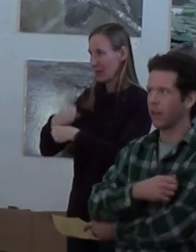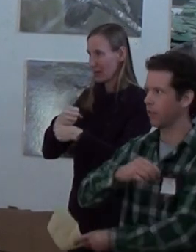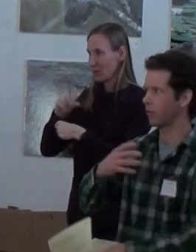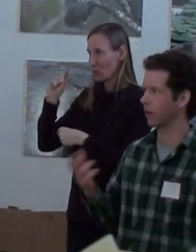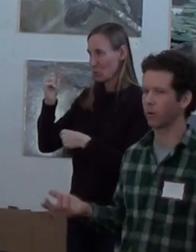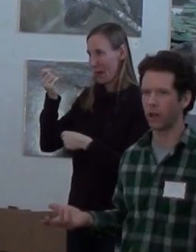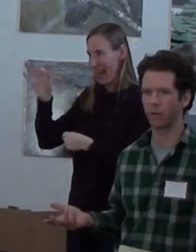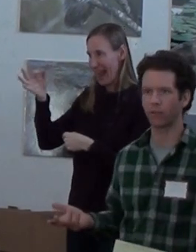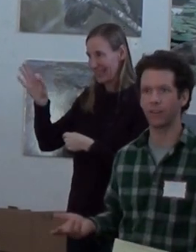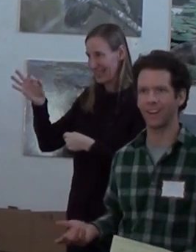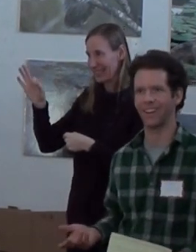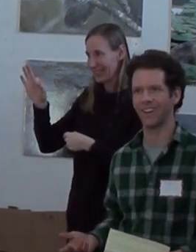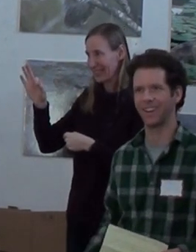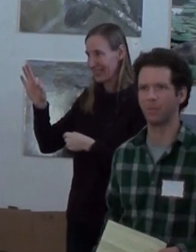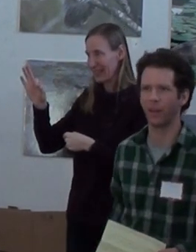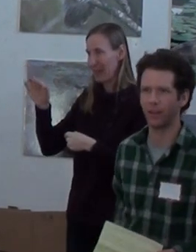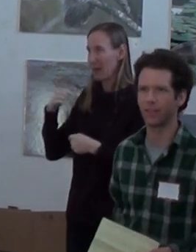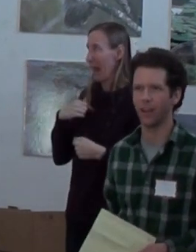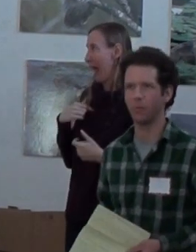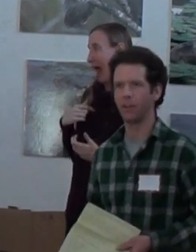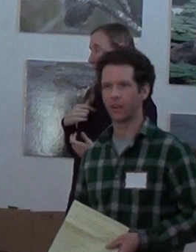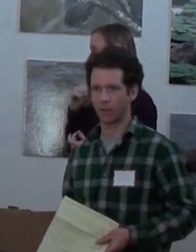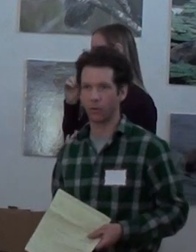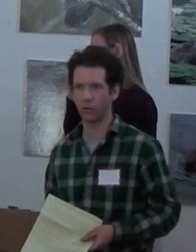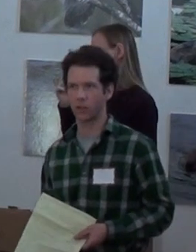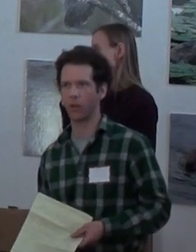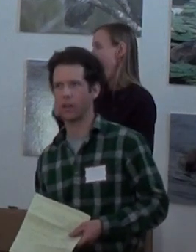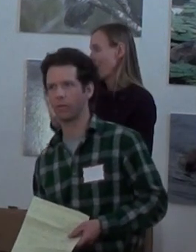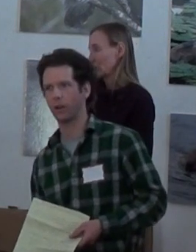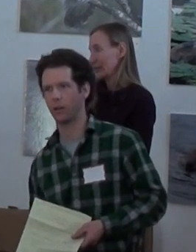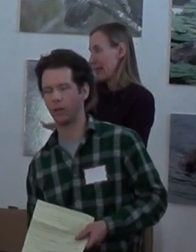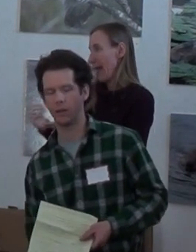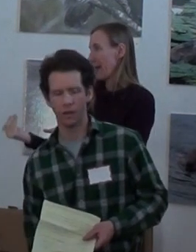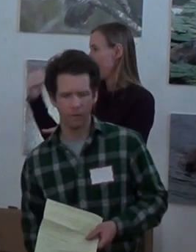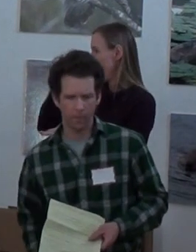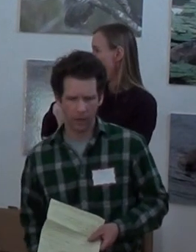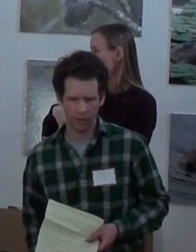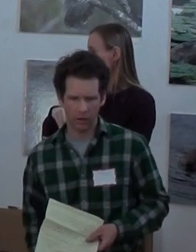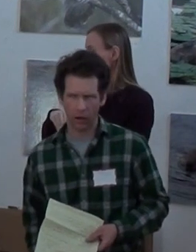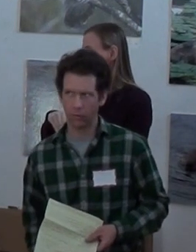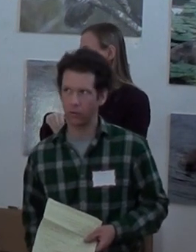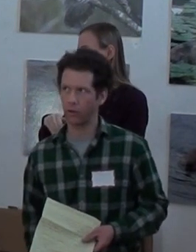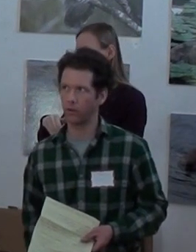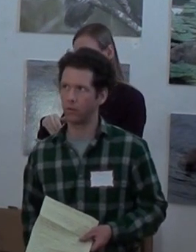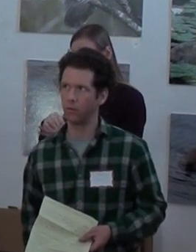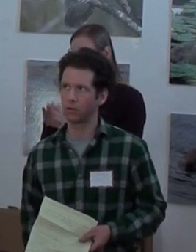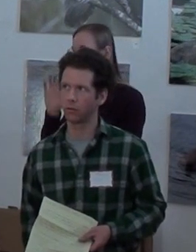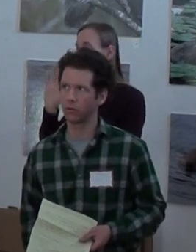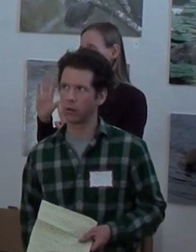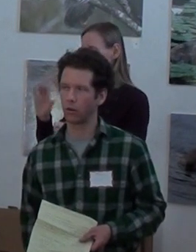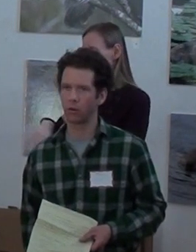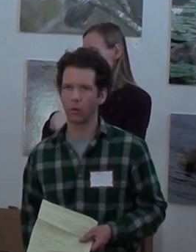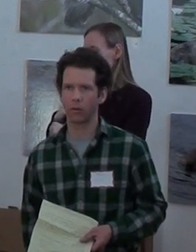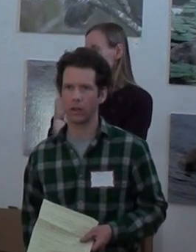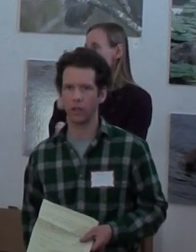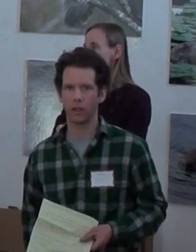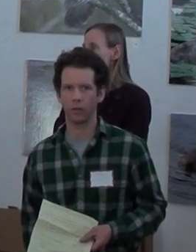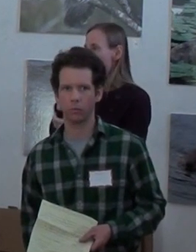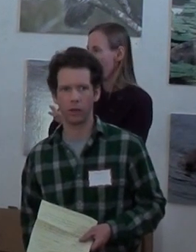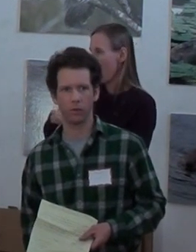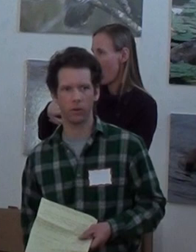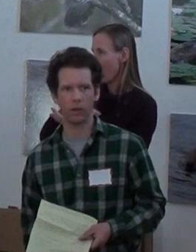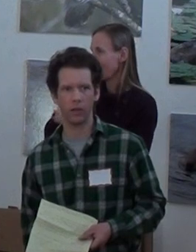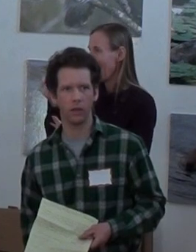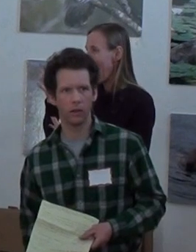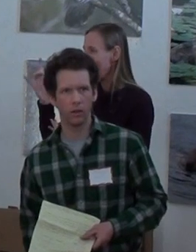In my case, it's like, will I ever see that again in my lifetime? Because it was such a great year for honey. I harvested, a little over